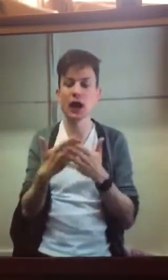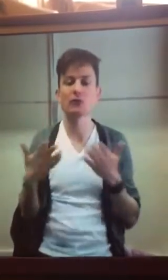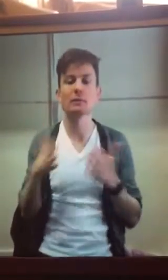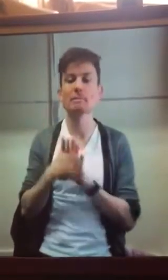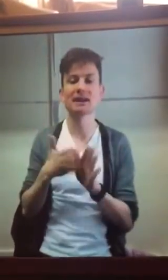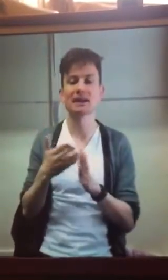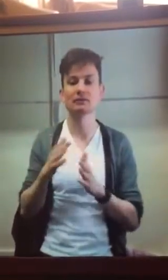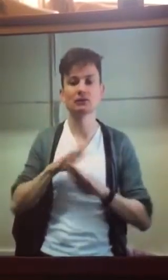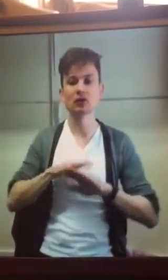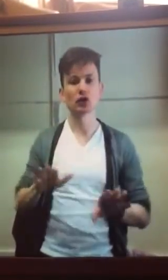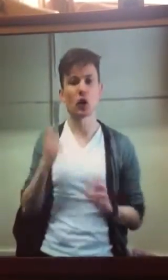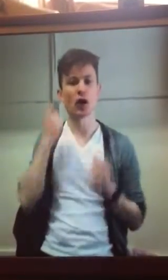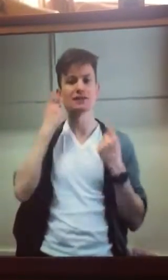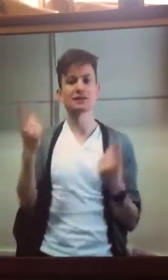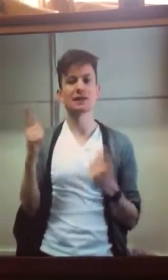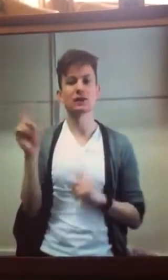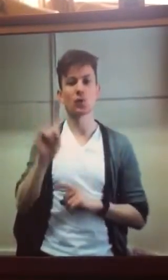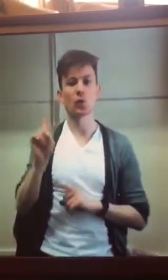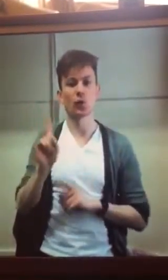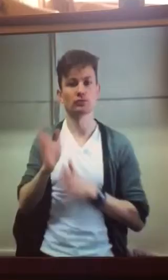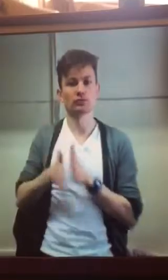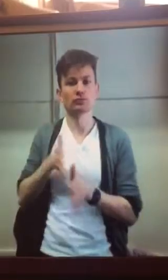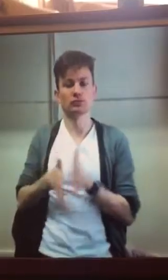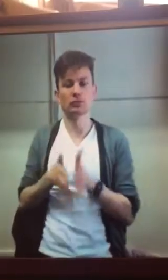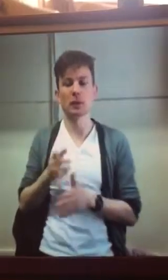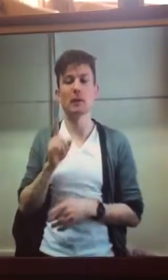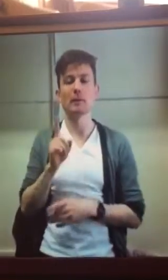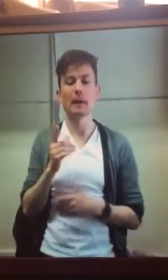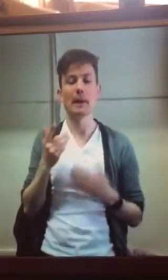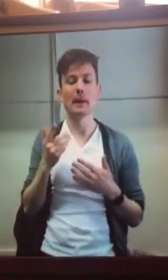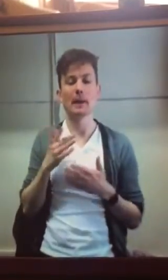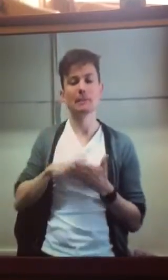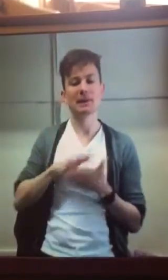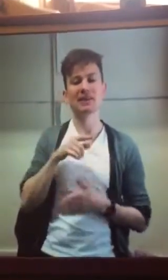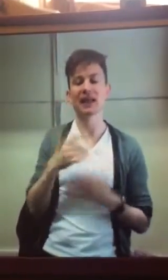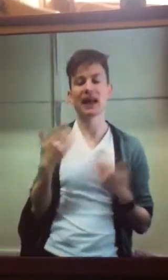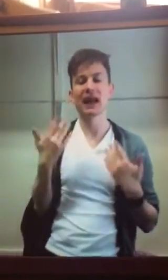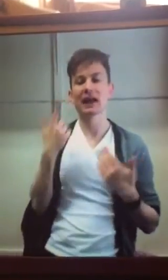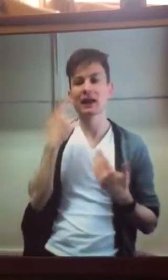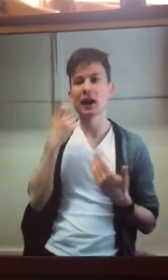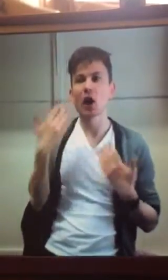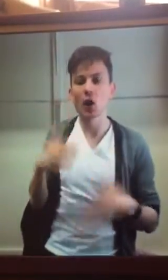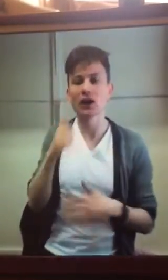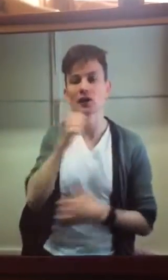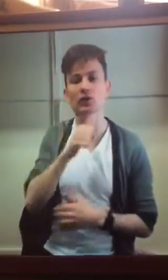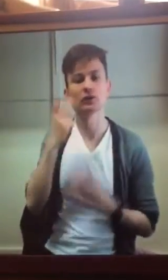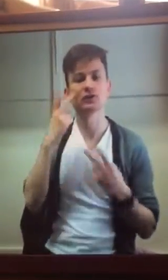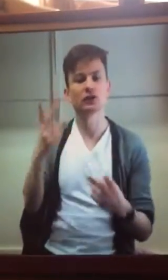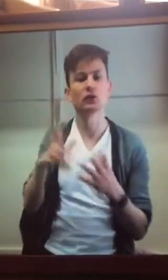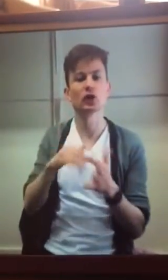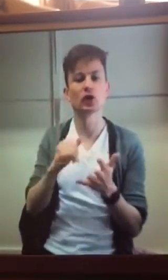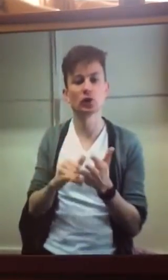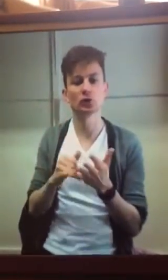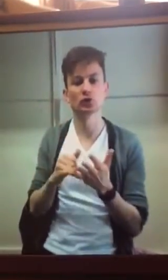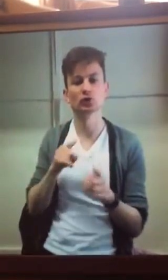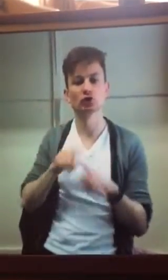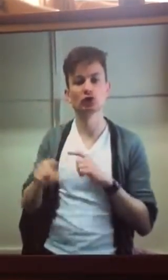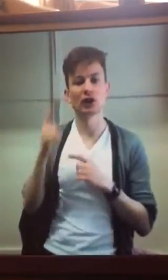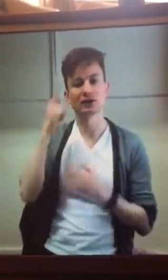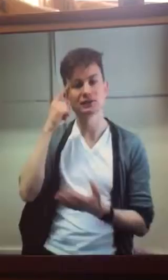hearing group that can't sign don't know sign language, so they don't understand what the story is actually signing. But it doesn't mean that they can't actually